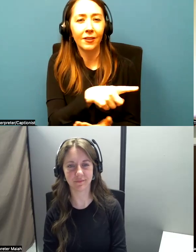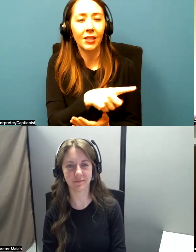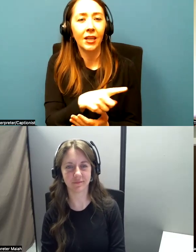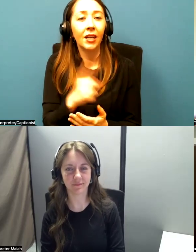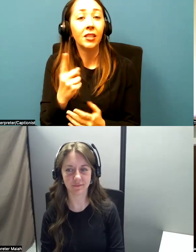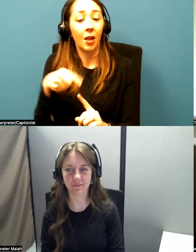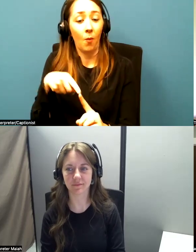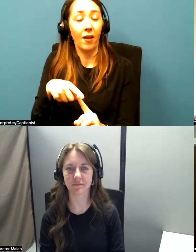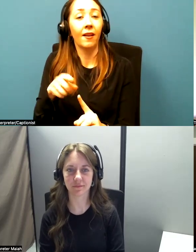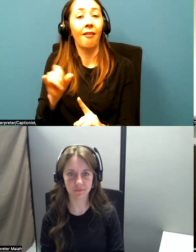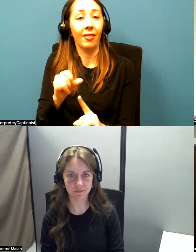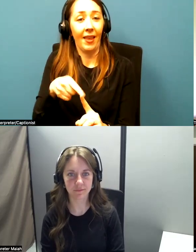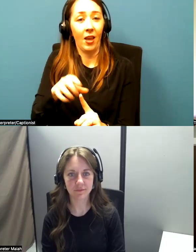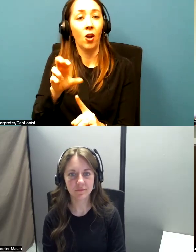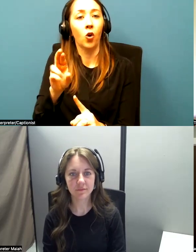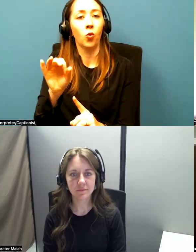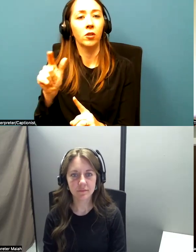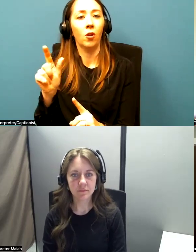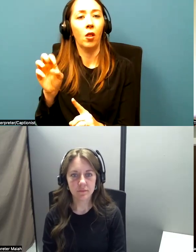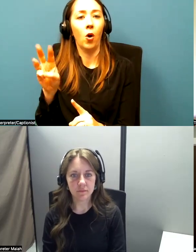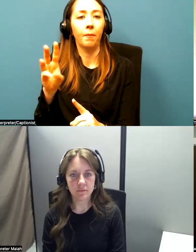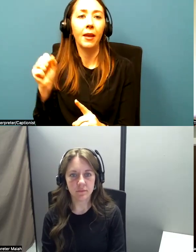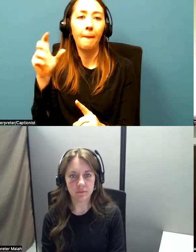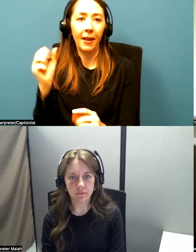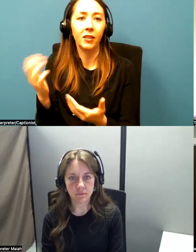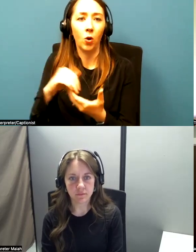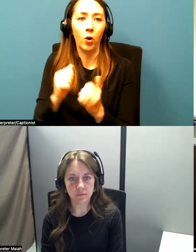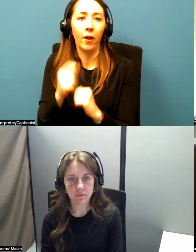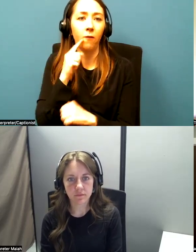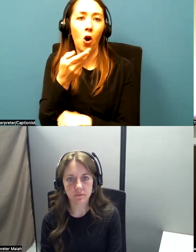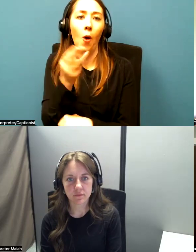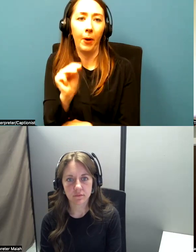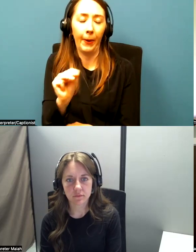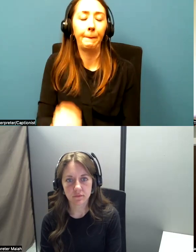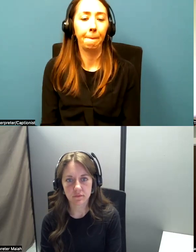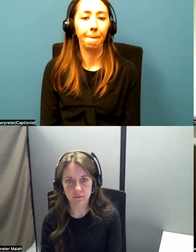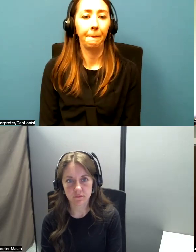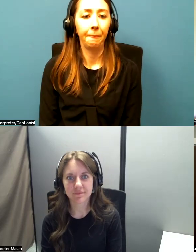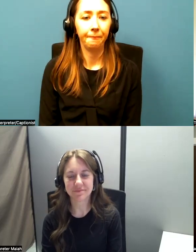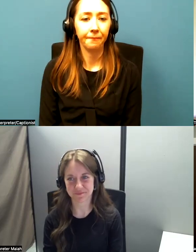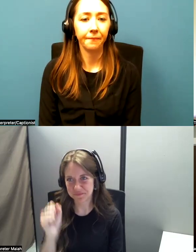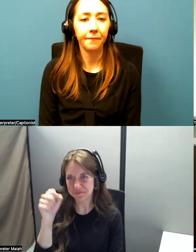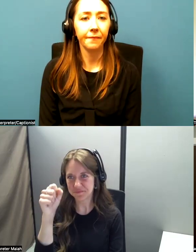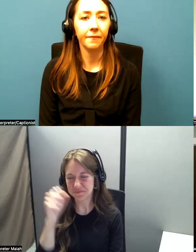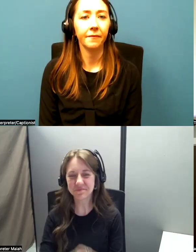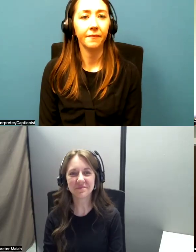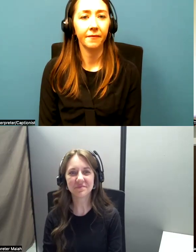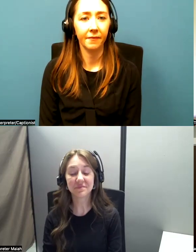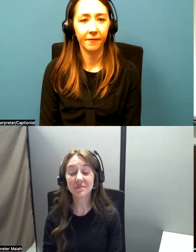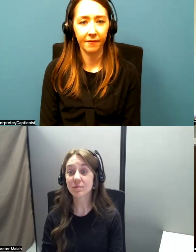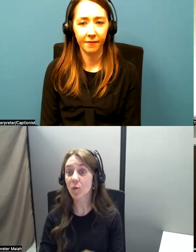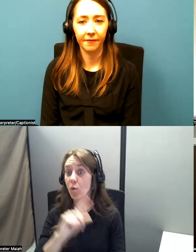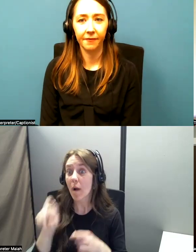Crystal Lowe would be amazing to work with for Hallmark. Definitely. So to wrap